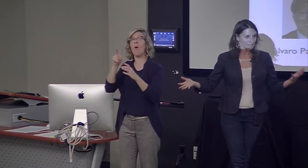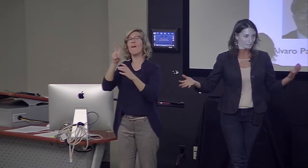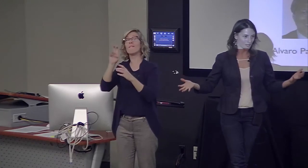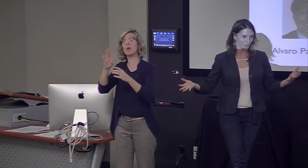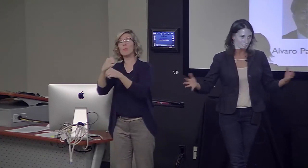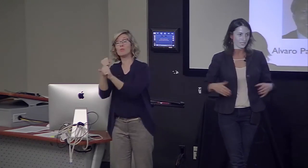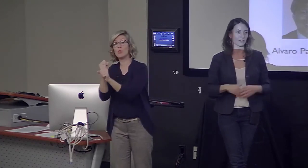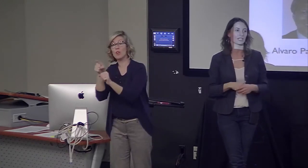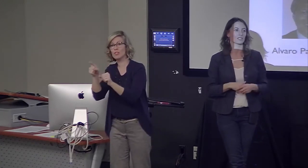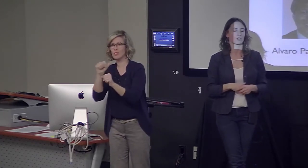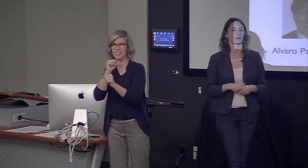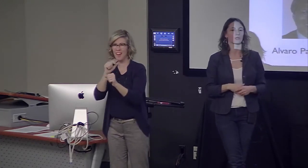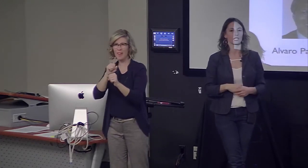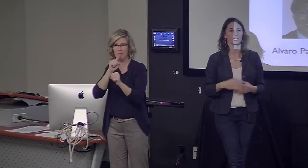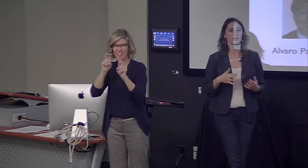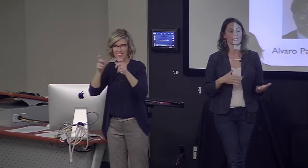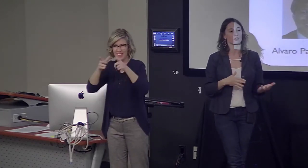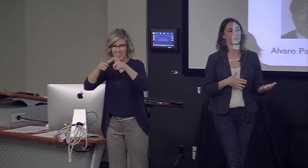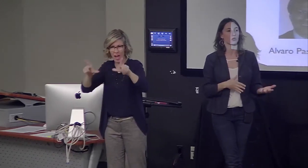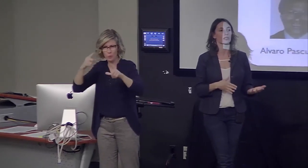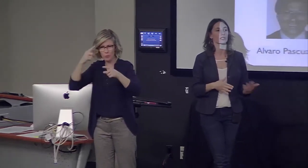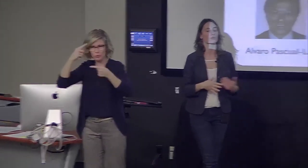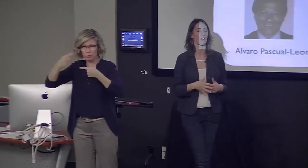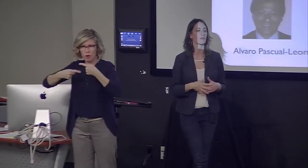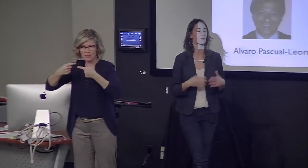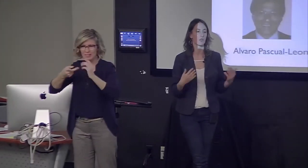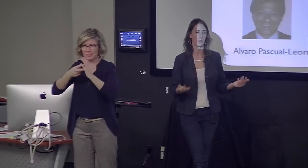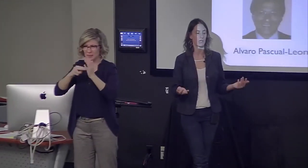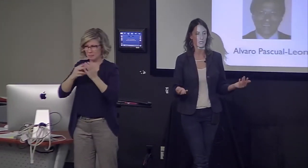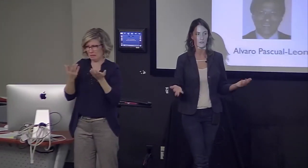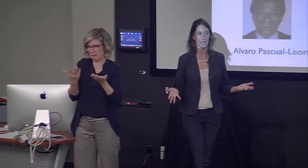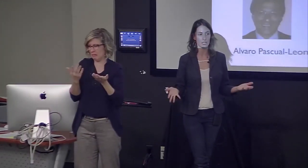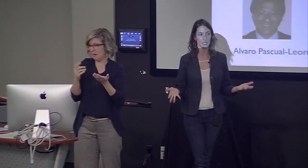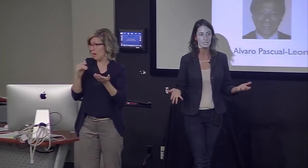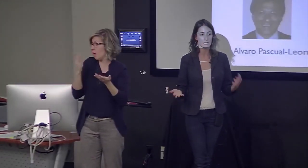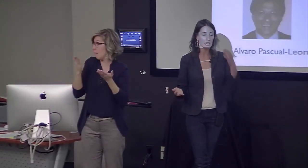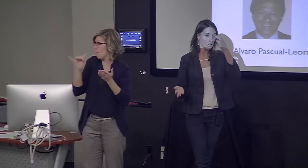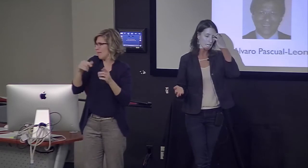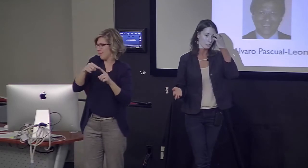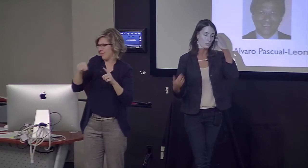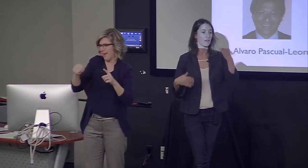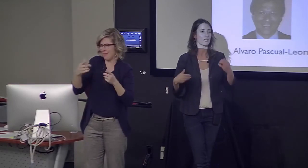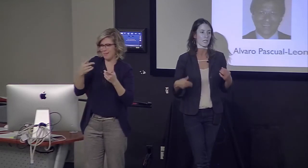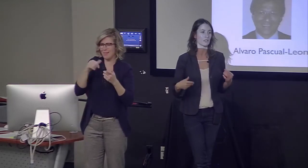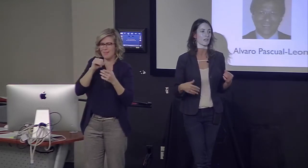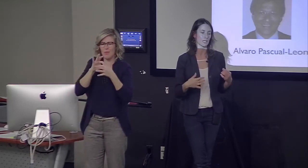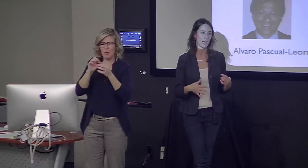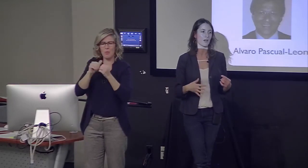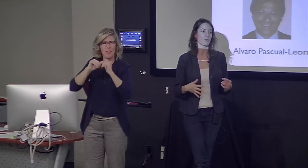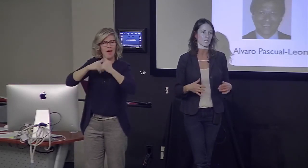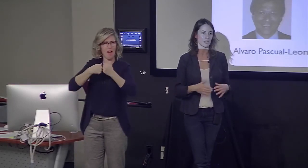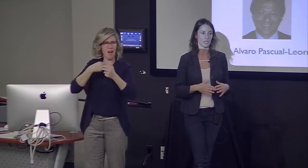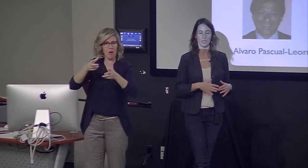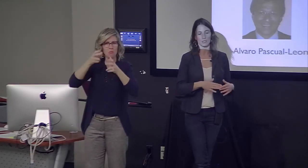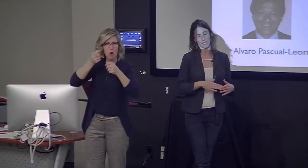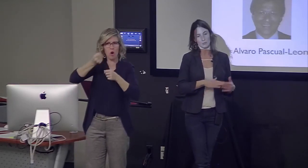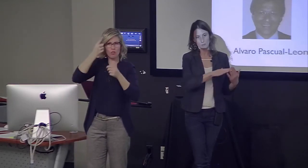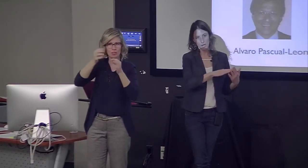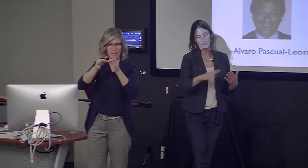se necessarily, right? So doesn't show you that it's relevant for the parsing of sentences. And so we have a study right now